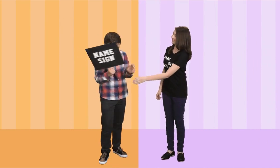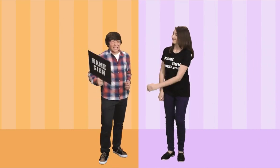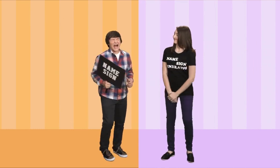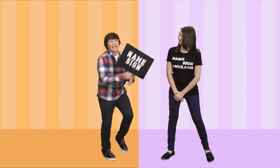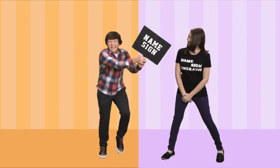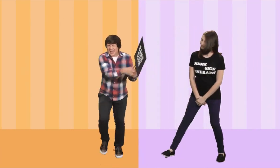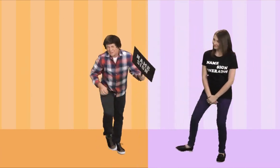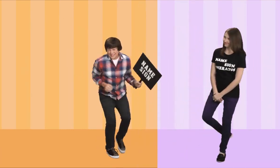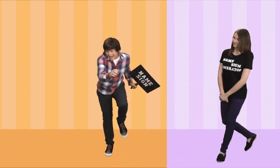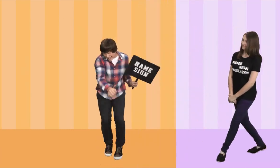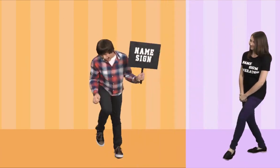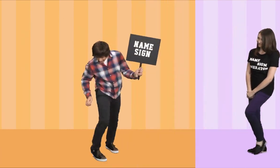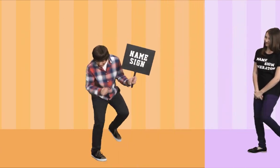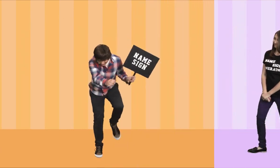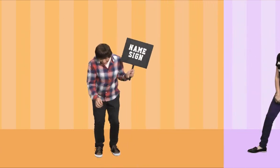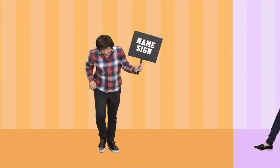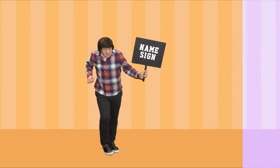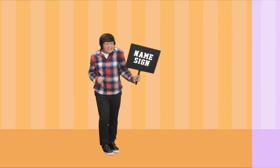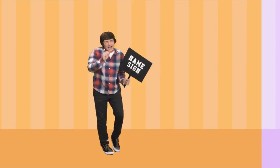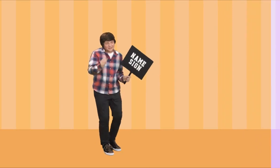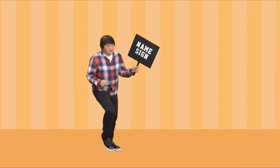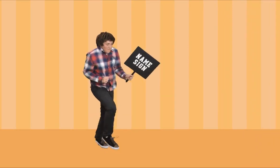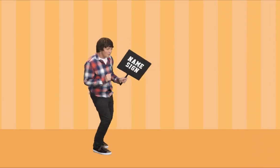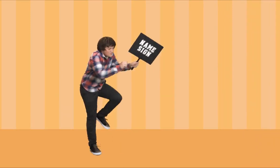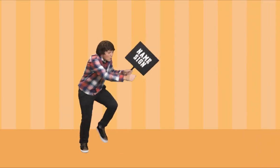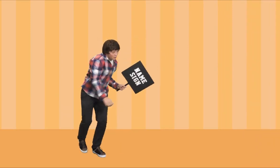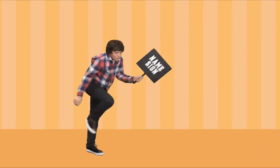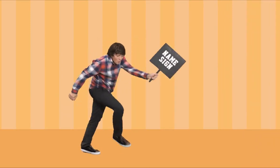I've got a name sign. I've got a name sign.